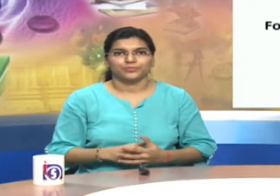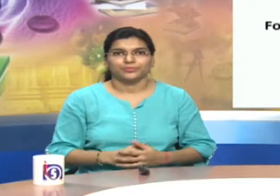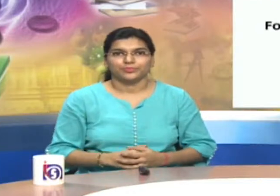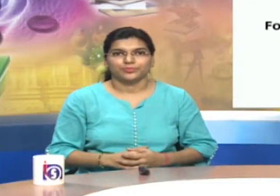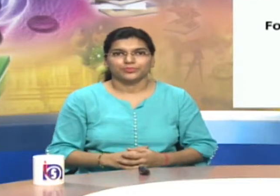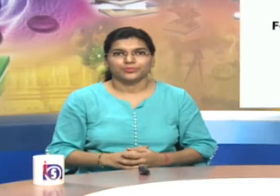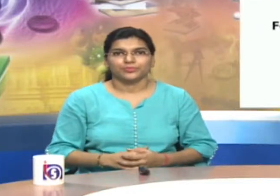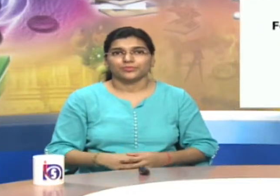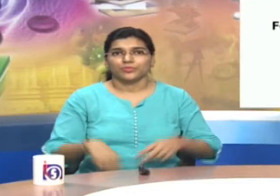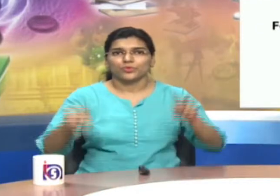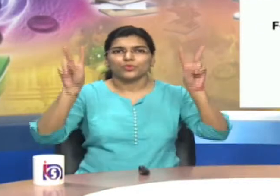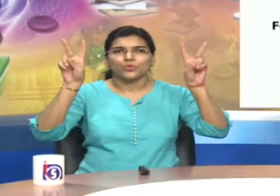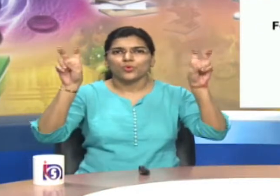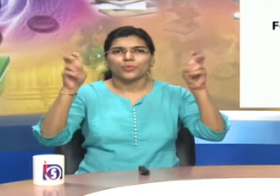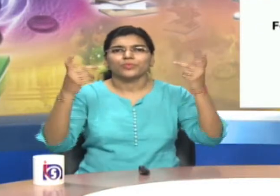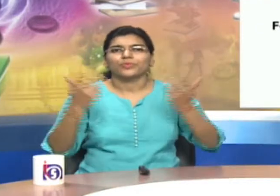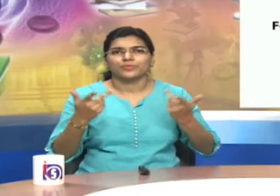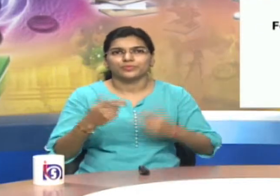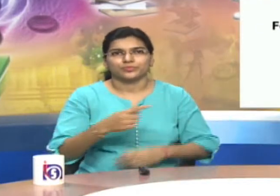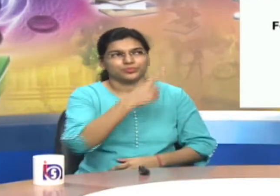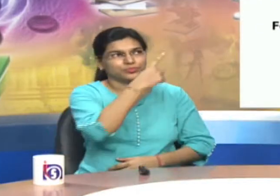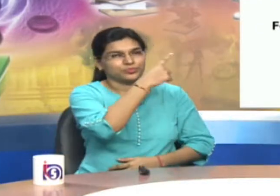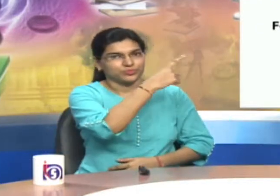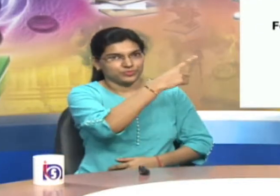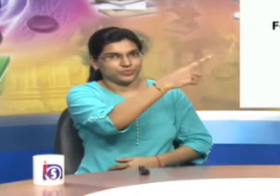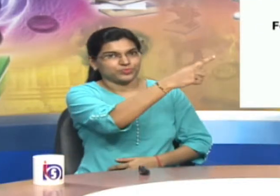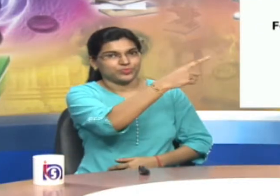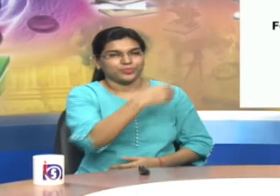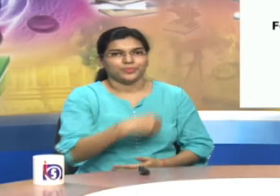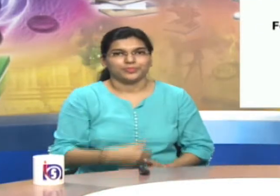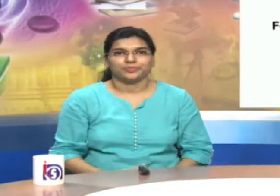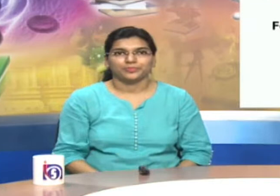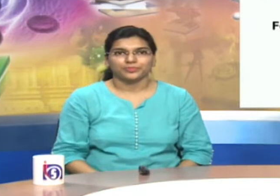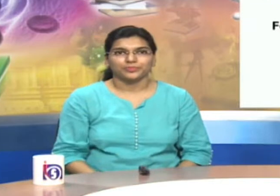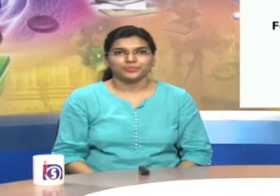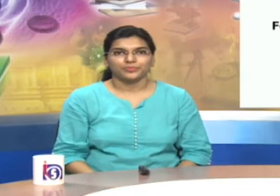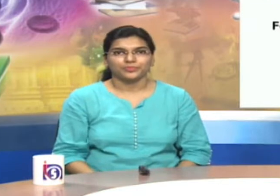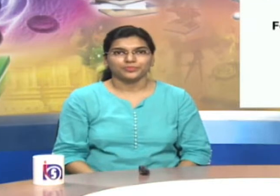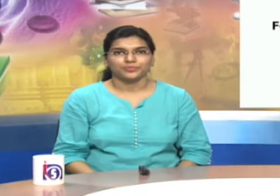lesson number 8. The topic name is that you can see on the screen.